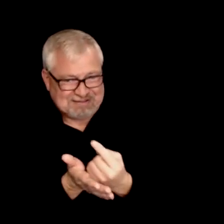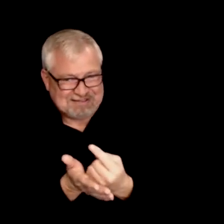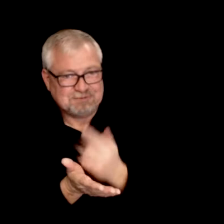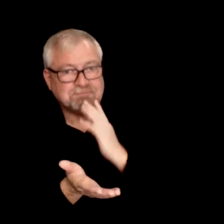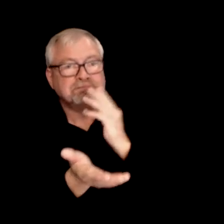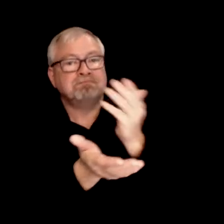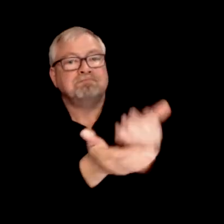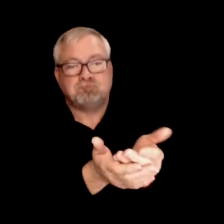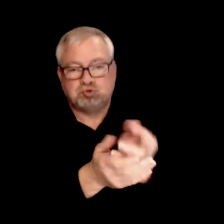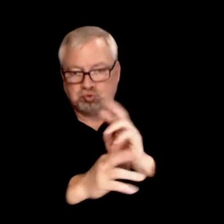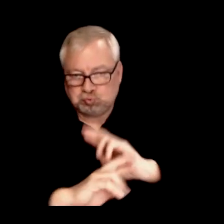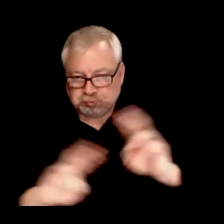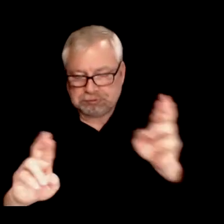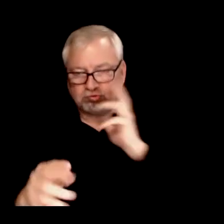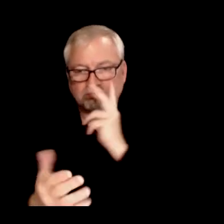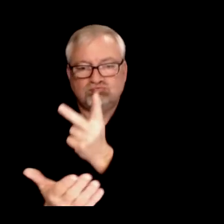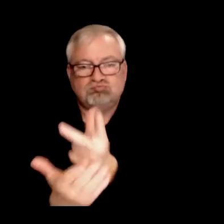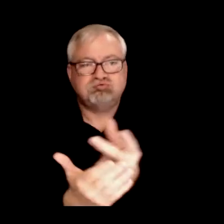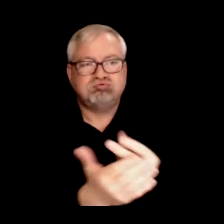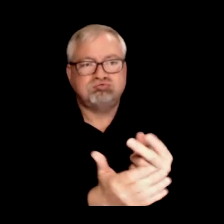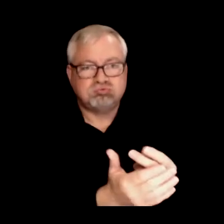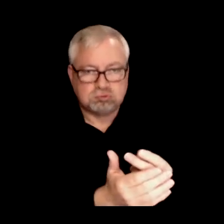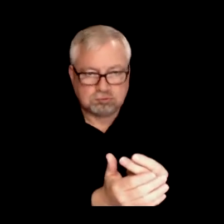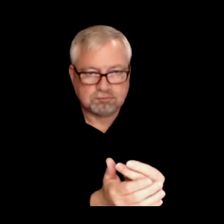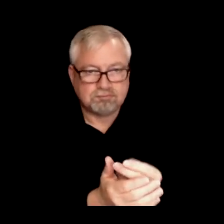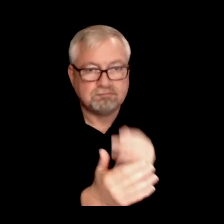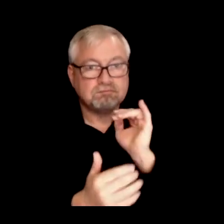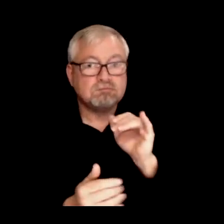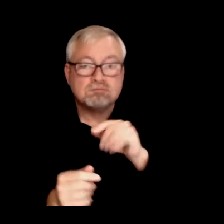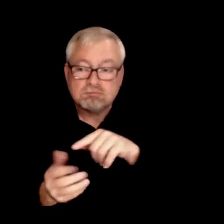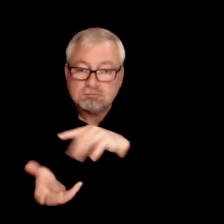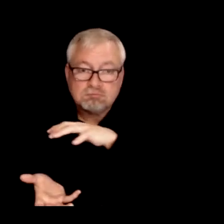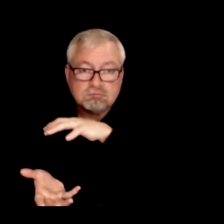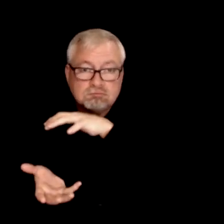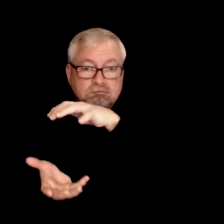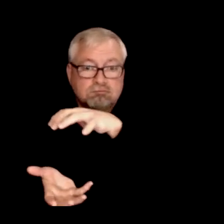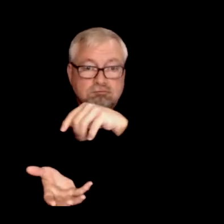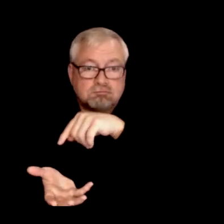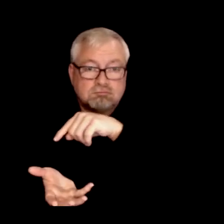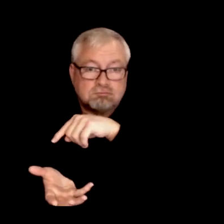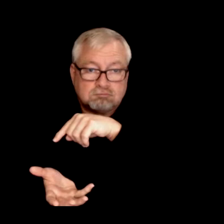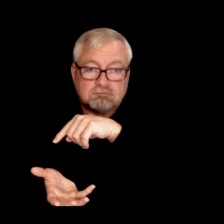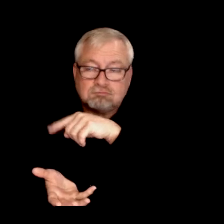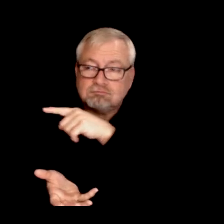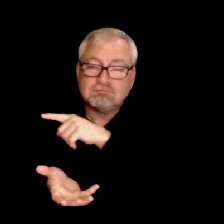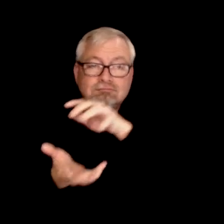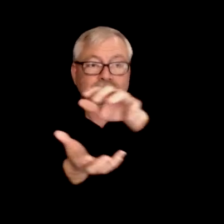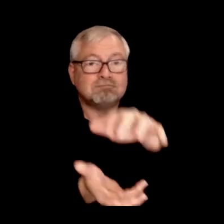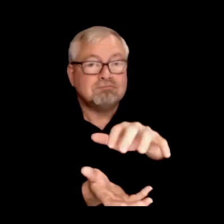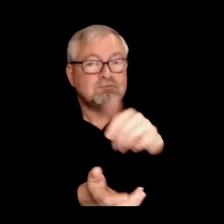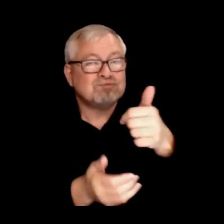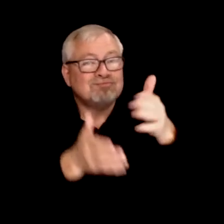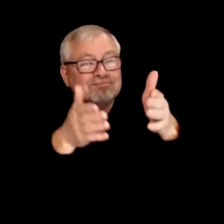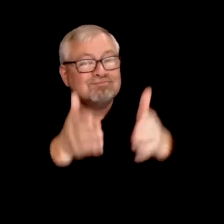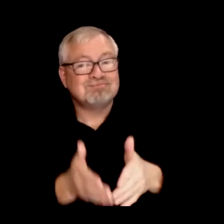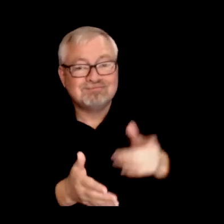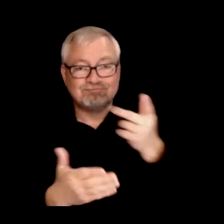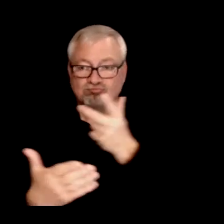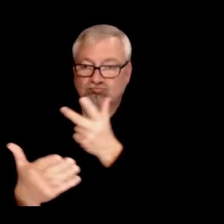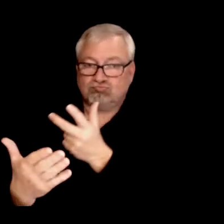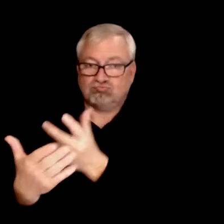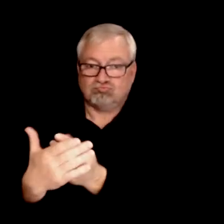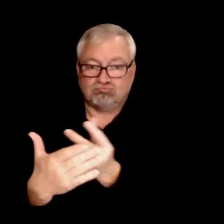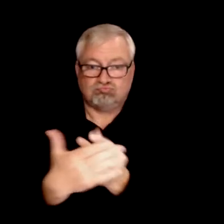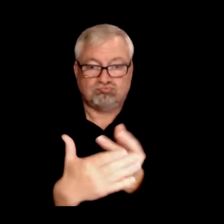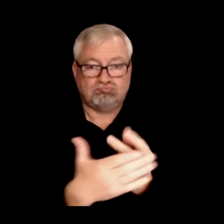data represents all the doses administered to Minnesotans and reported to the Minnesota Immunization Information